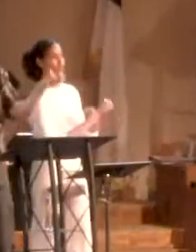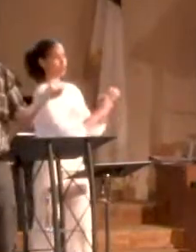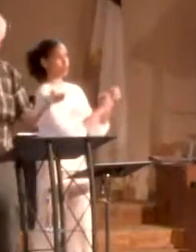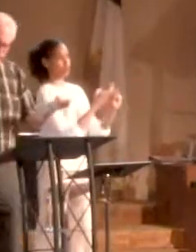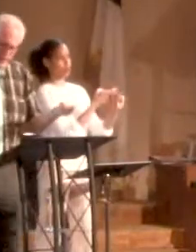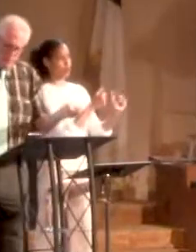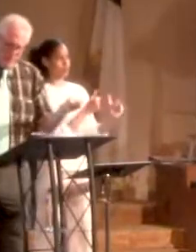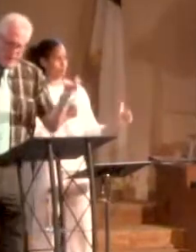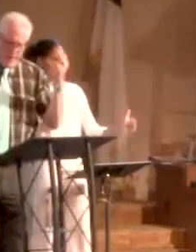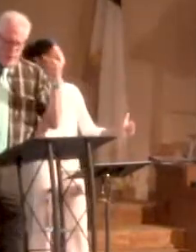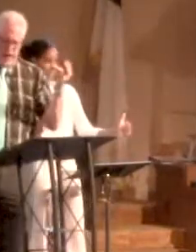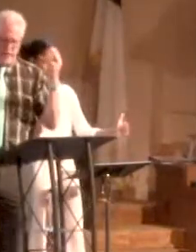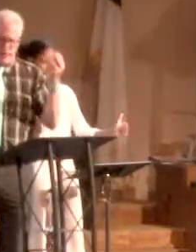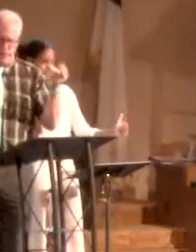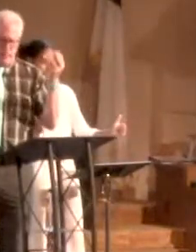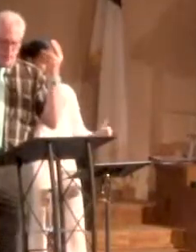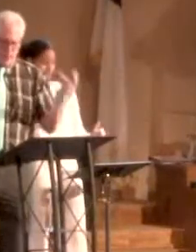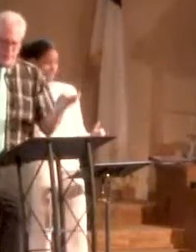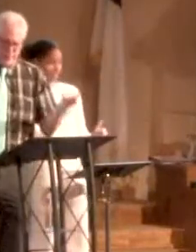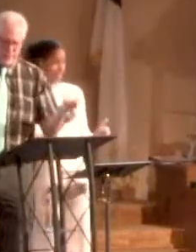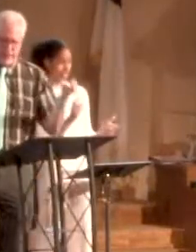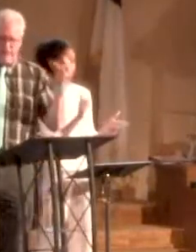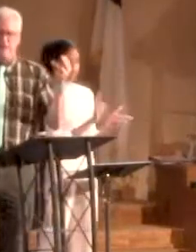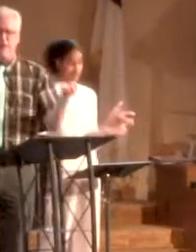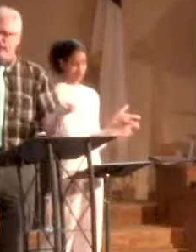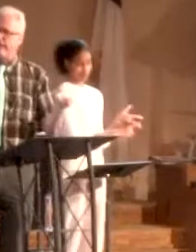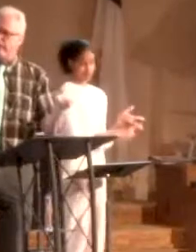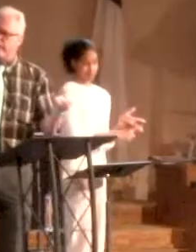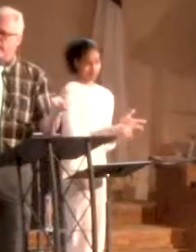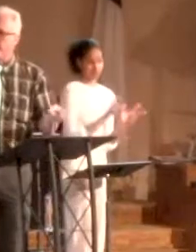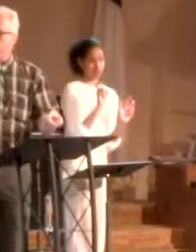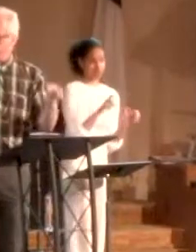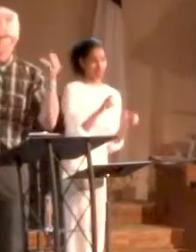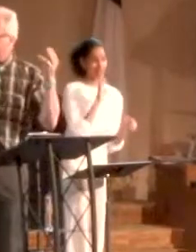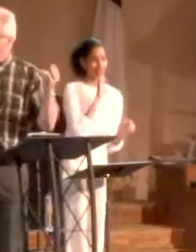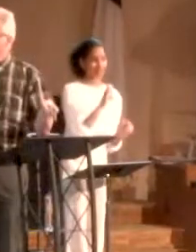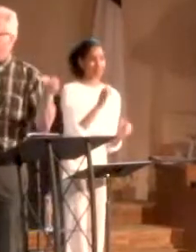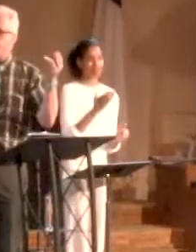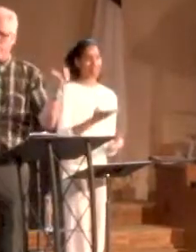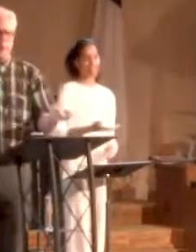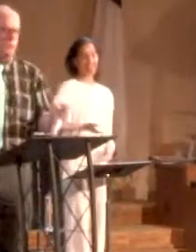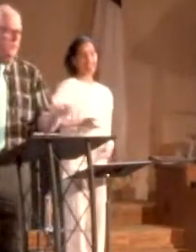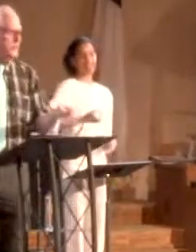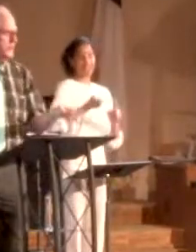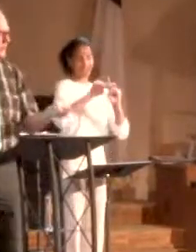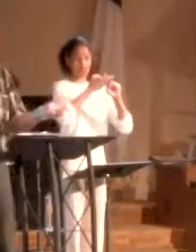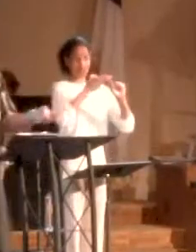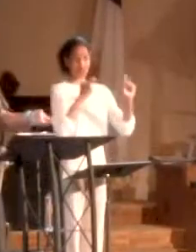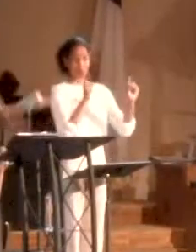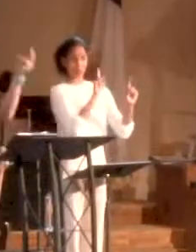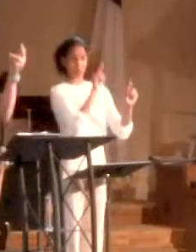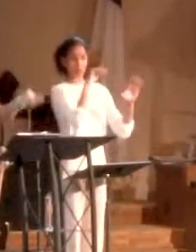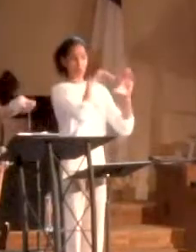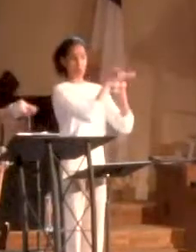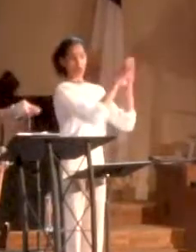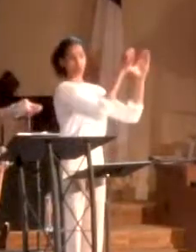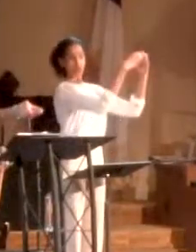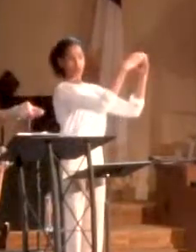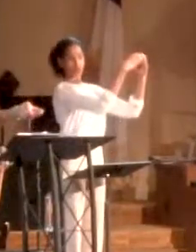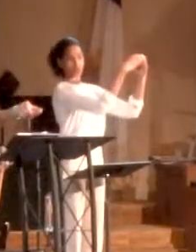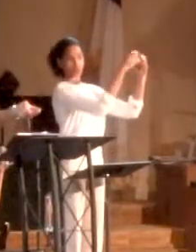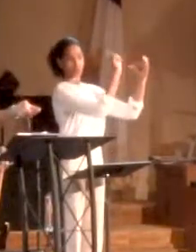And three, you had to be personally invited by the committee chairperson to